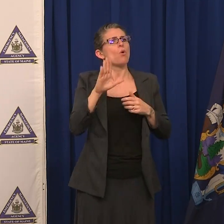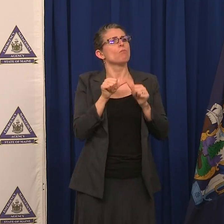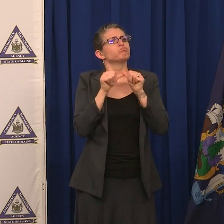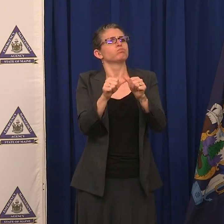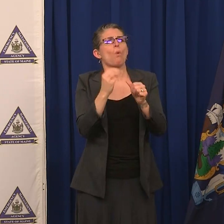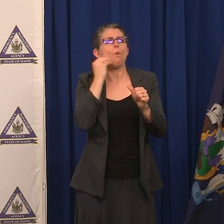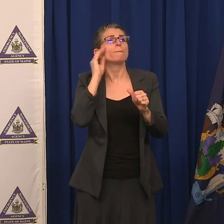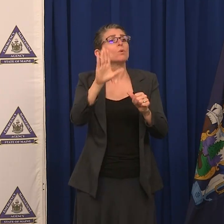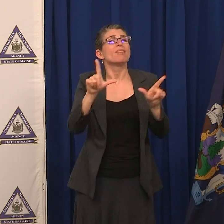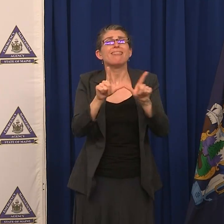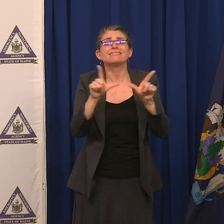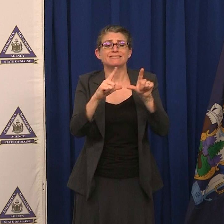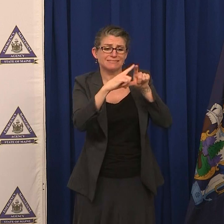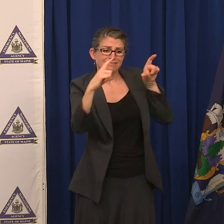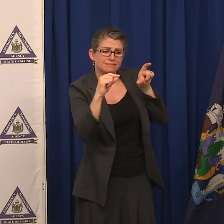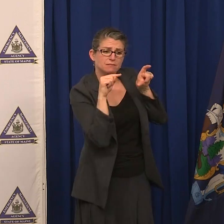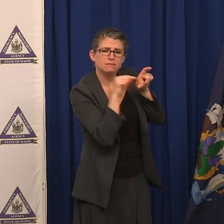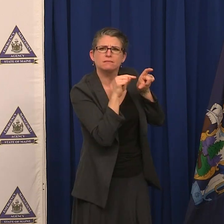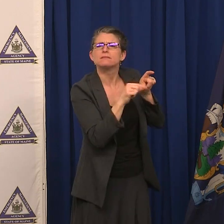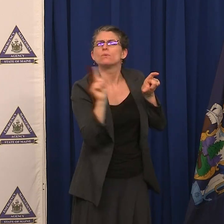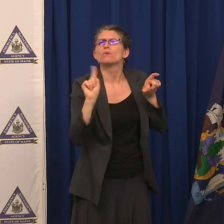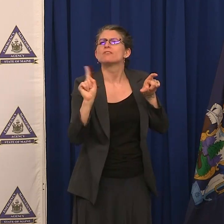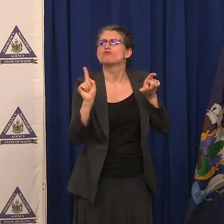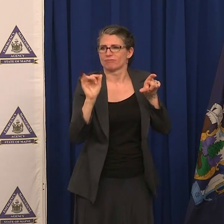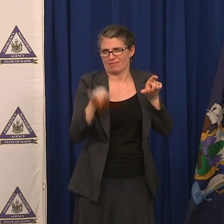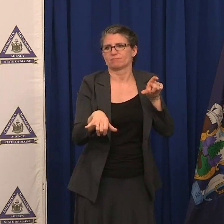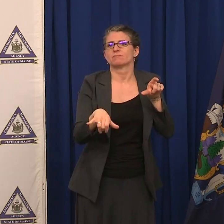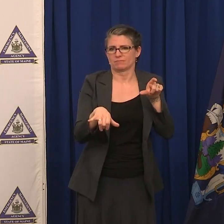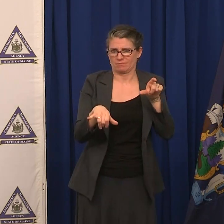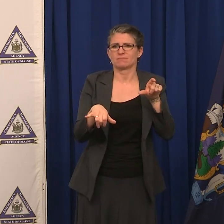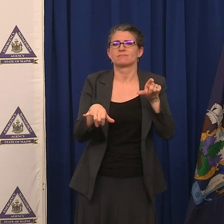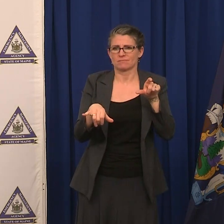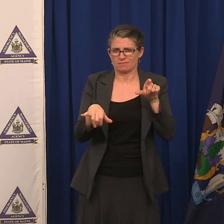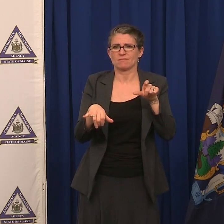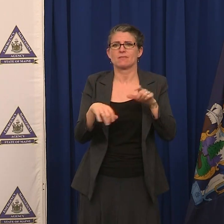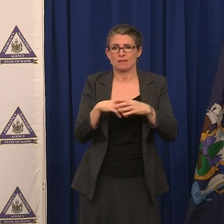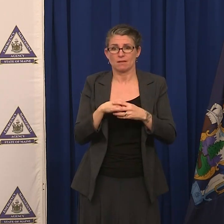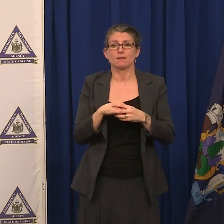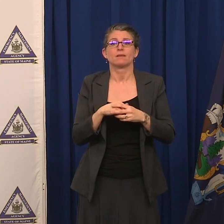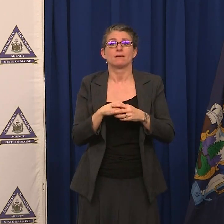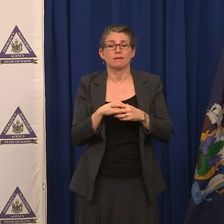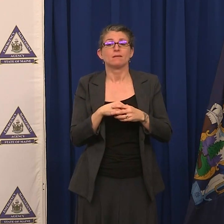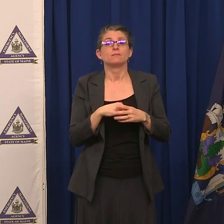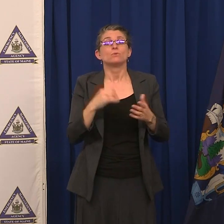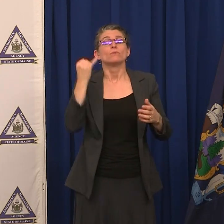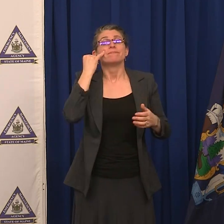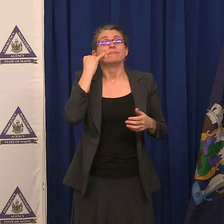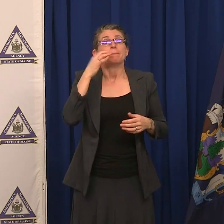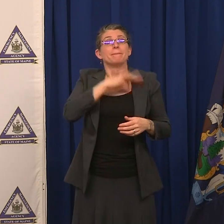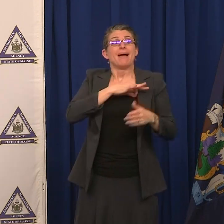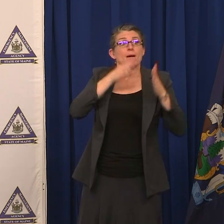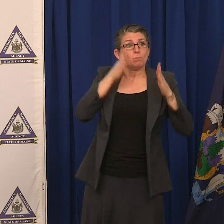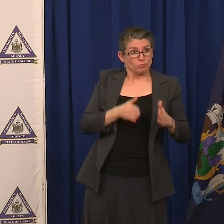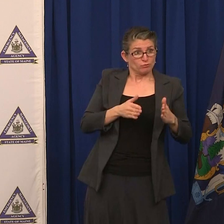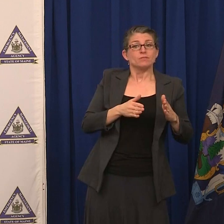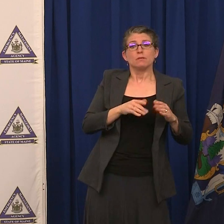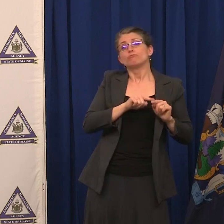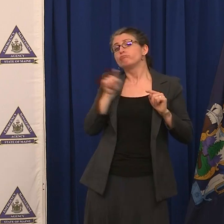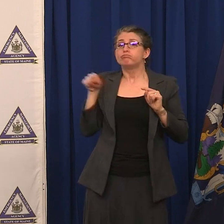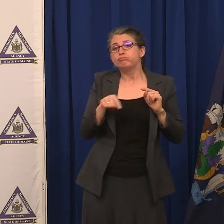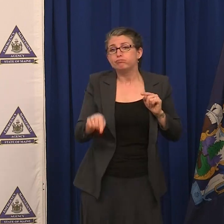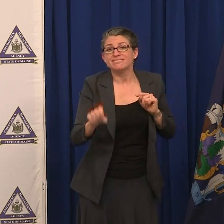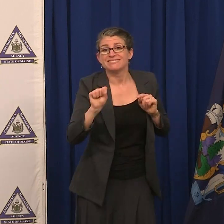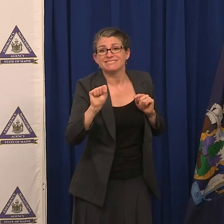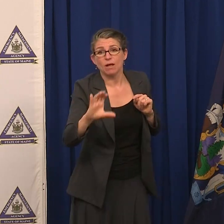Carolina and got diagnosed in South Carolina and was intending to stay in South Carolina for a couple of weeks,